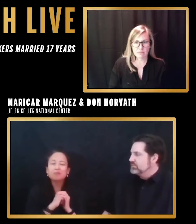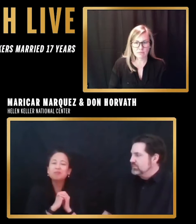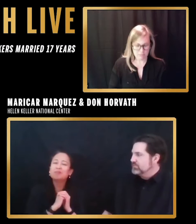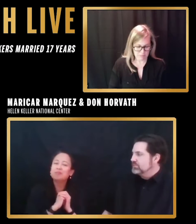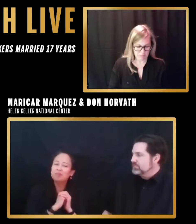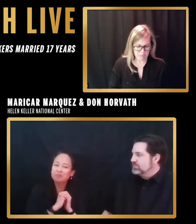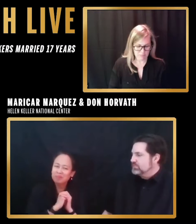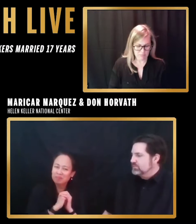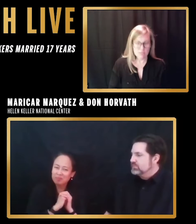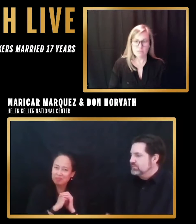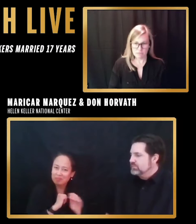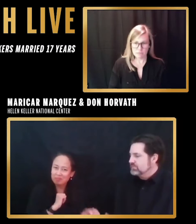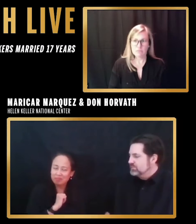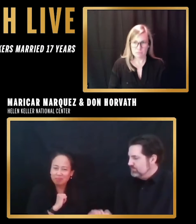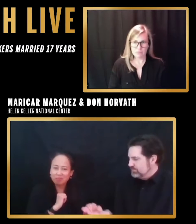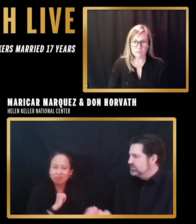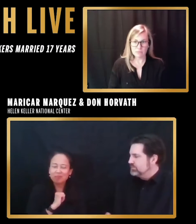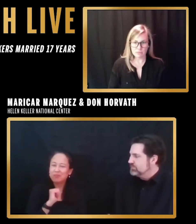Achilles Runners,